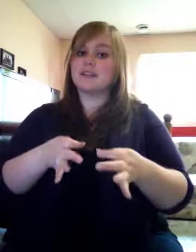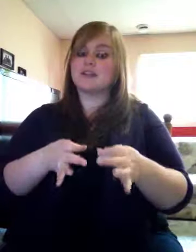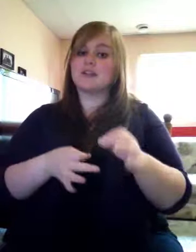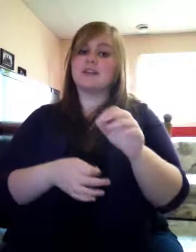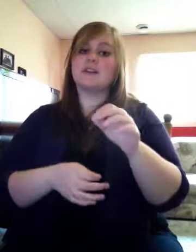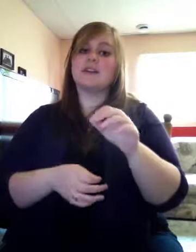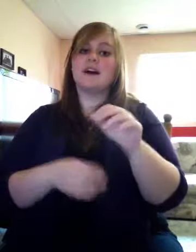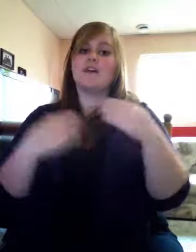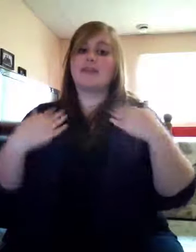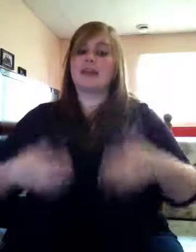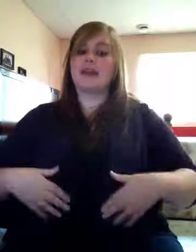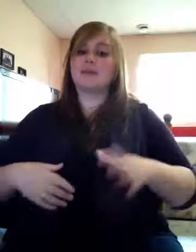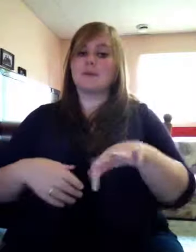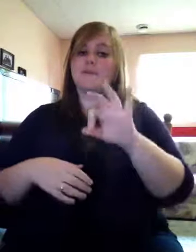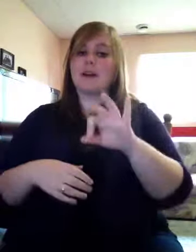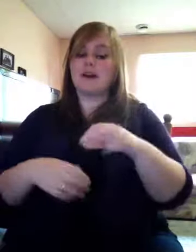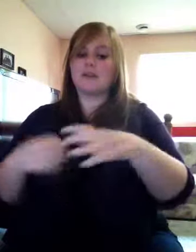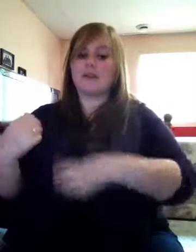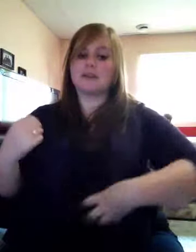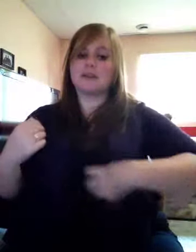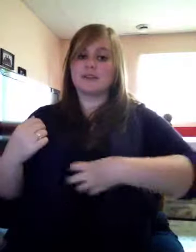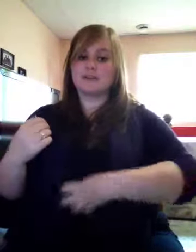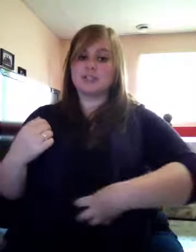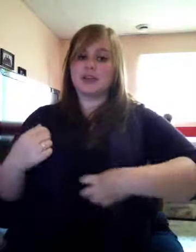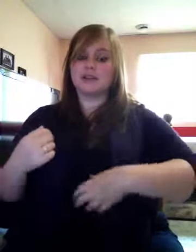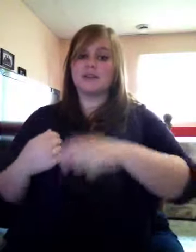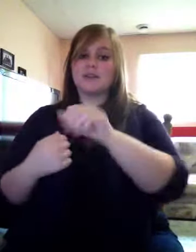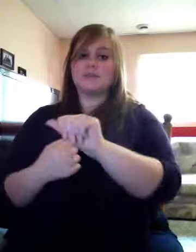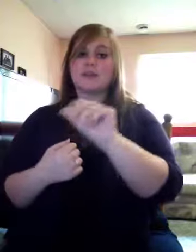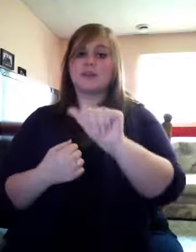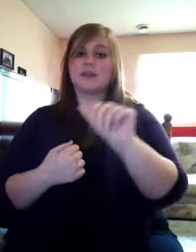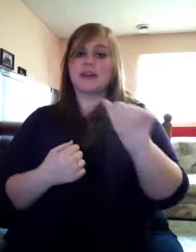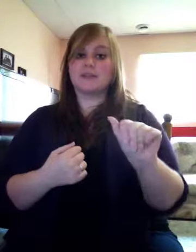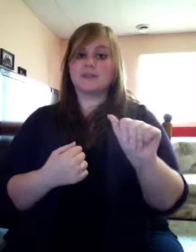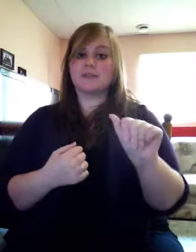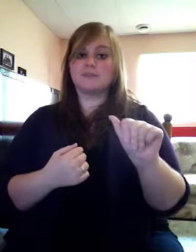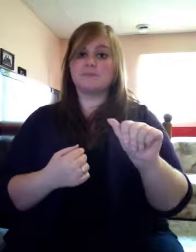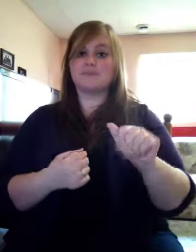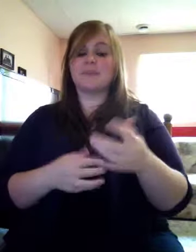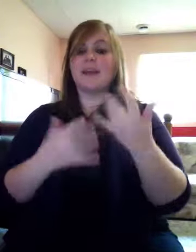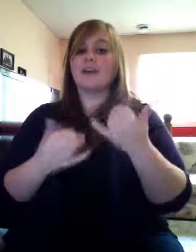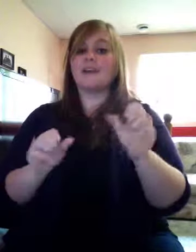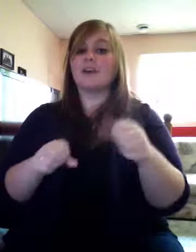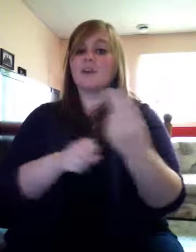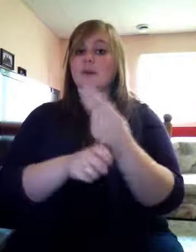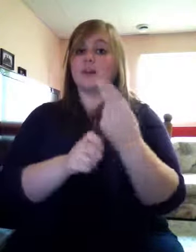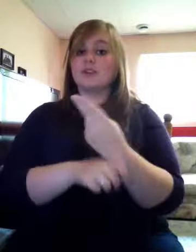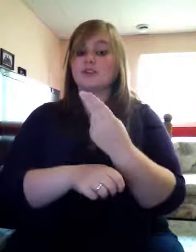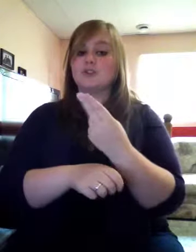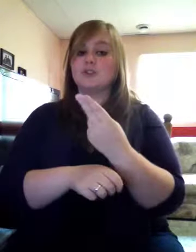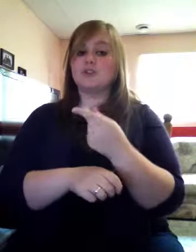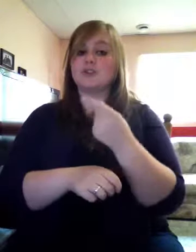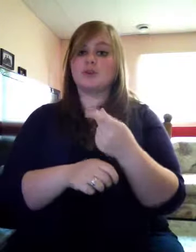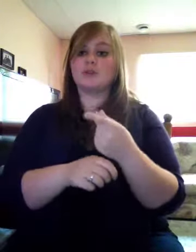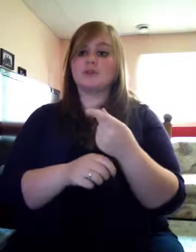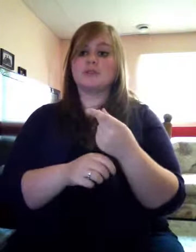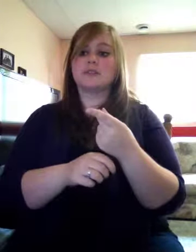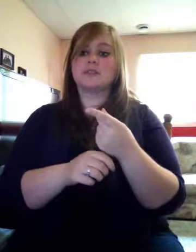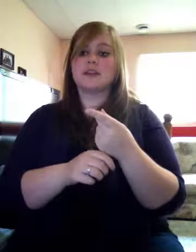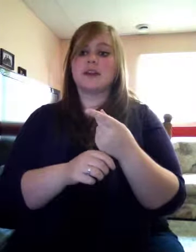on bedside ultrasound imaging of an abdominal aortic aneurysm. And now you can use bedside sonography as a rapid diagnostic tool for picking